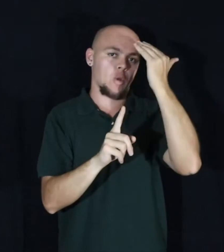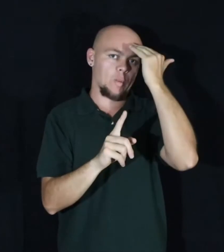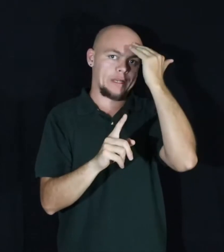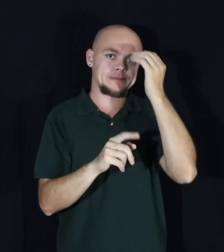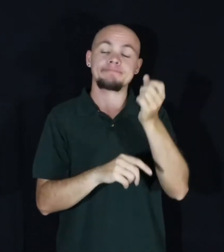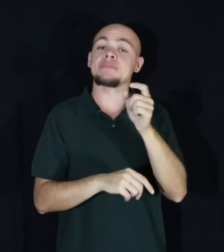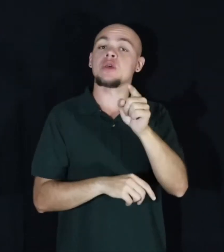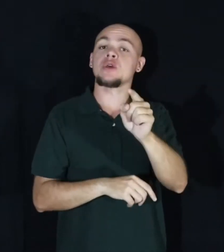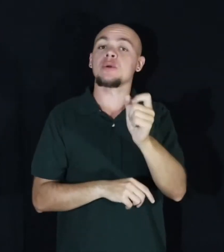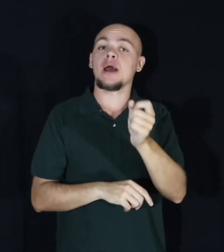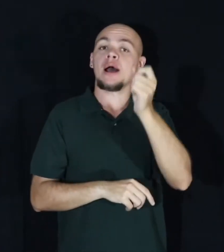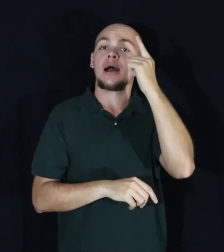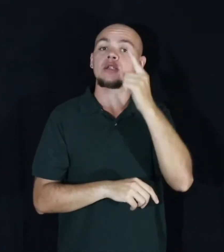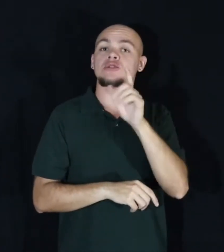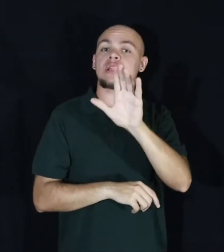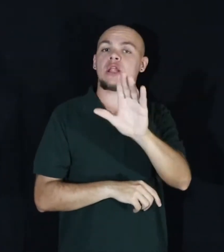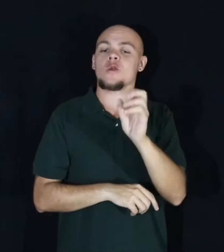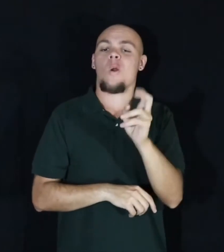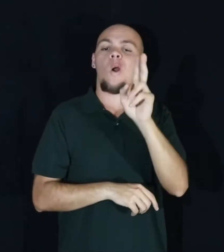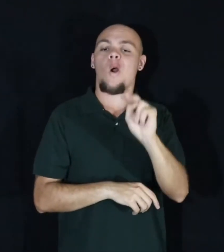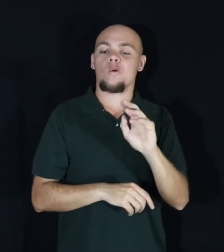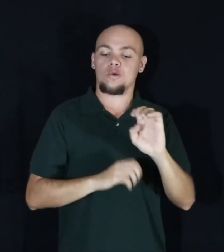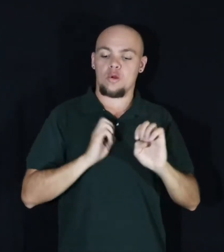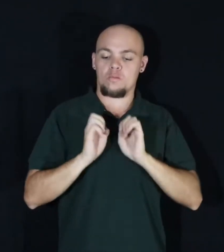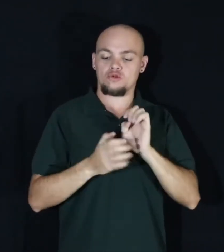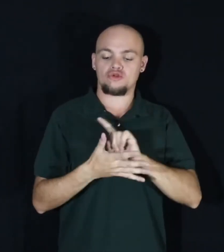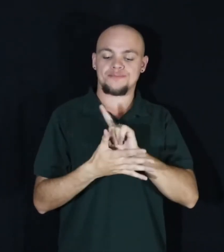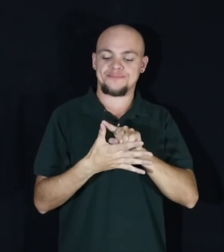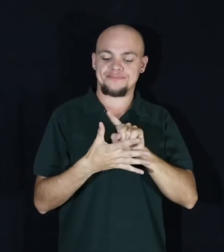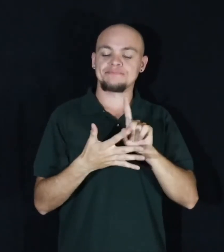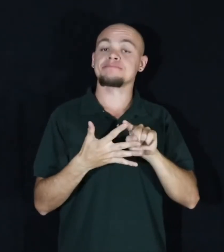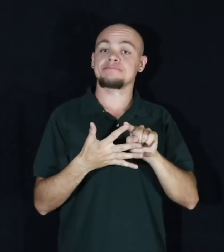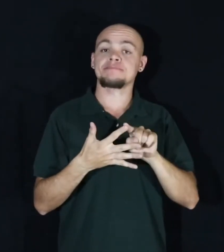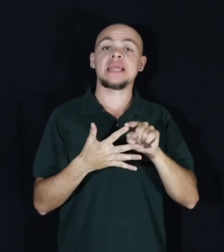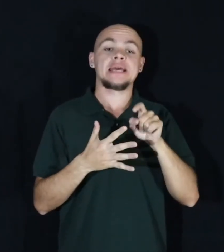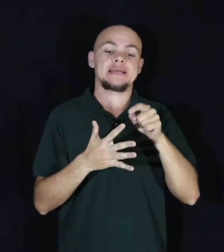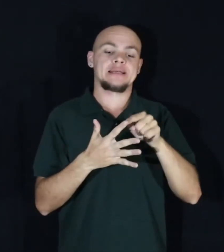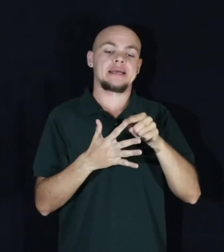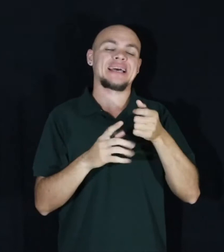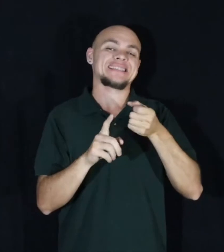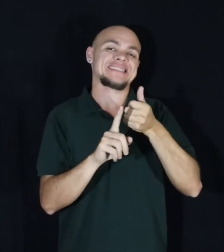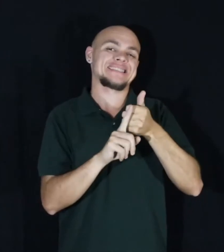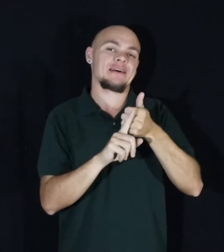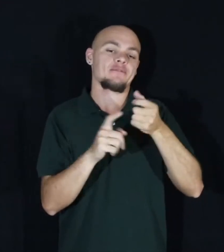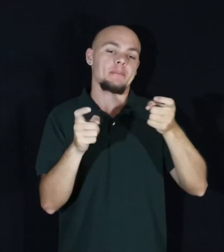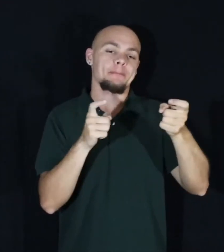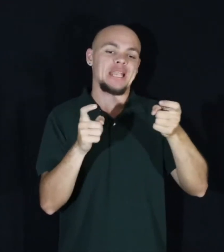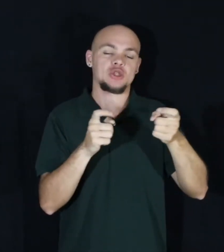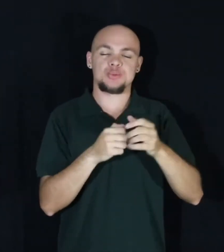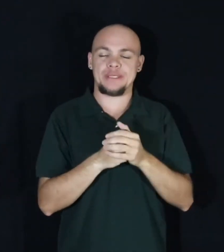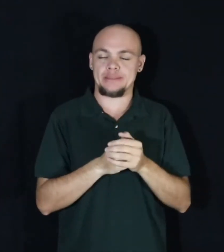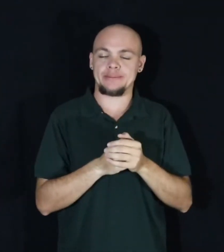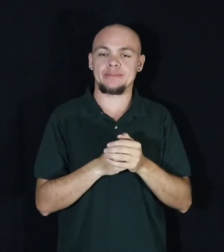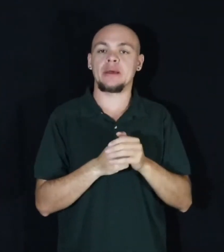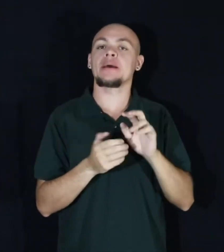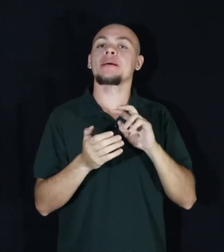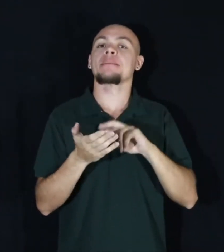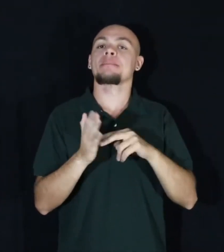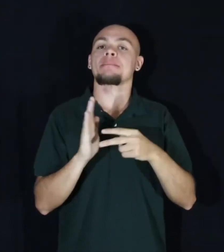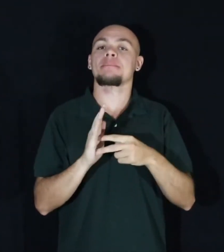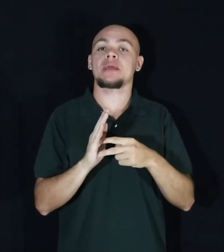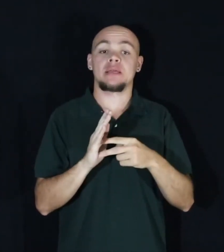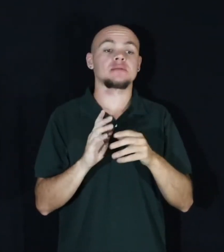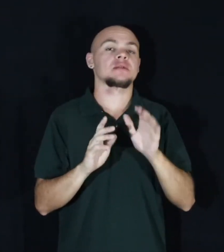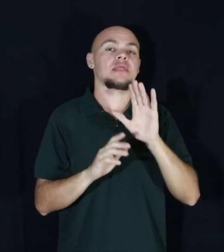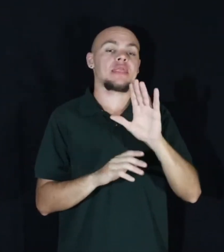to understand our own emotions. The second, self-management, which is when someone can manage their